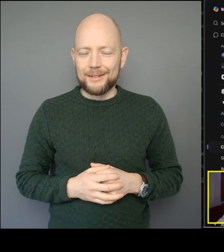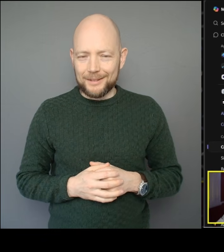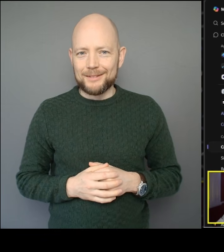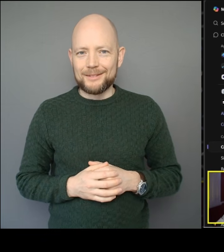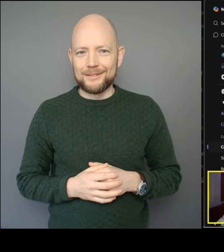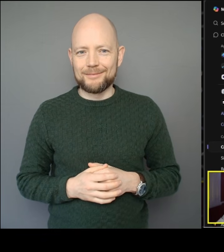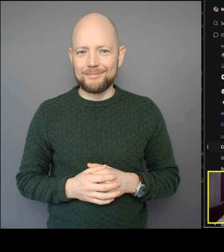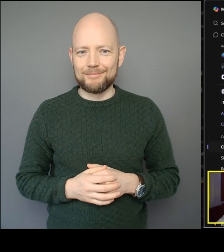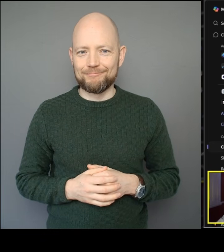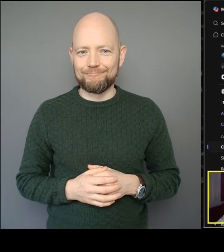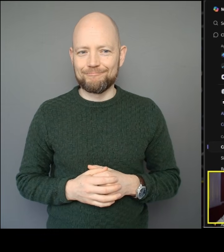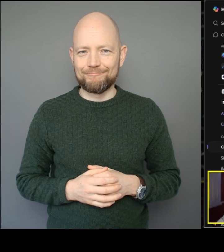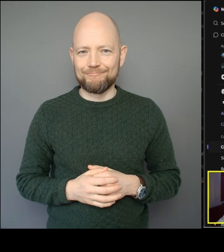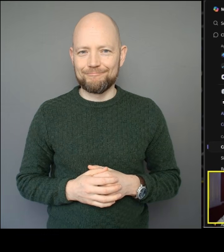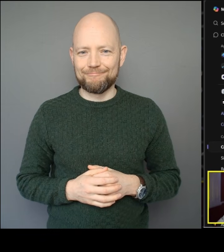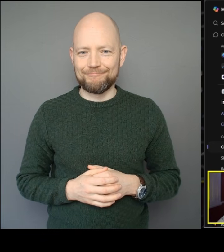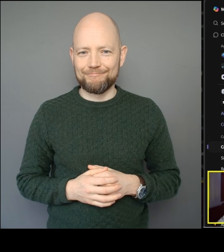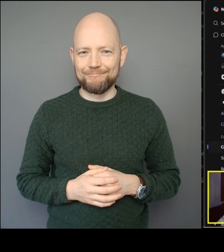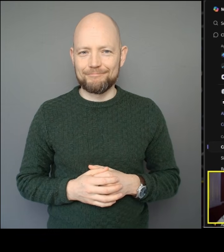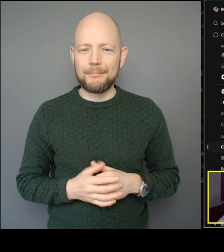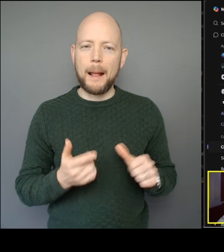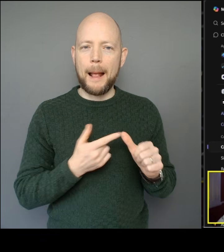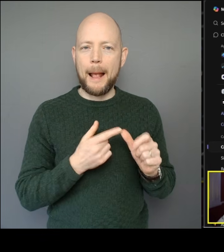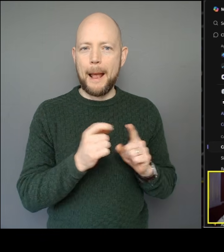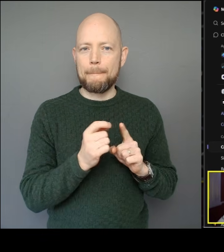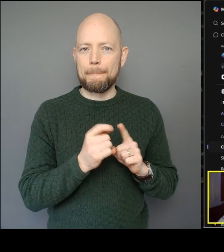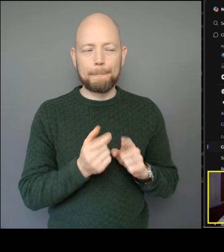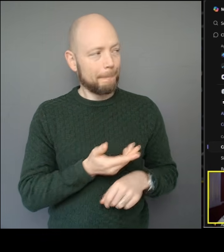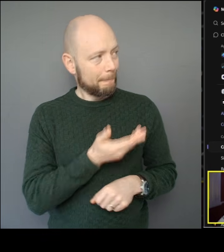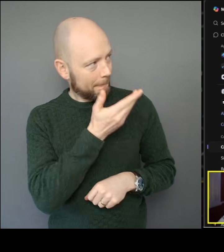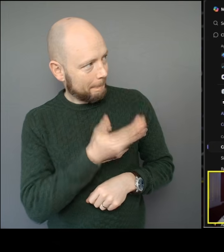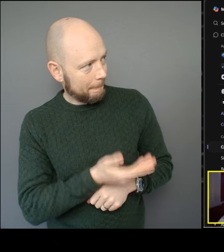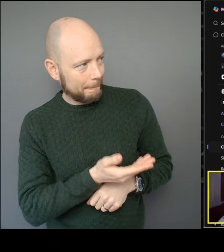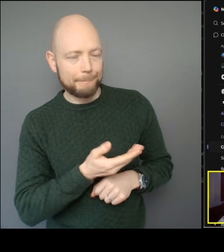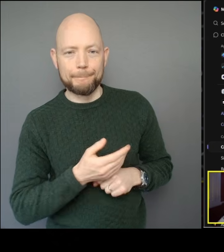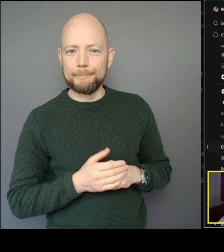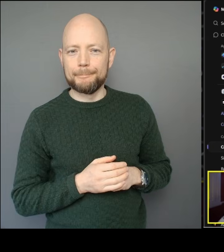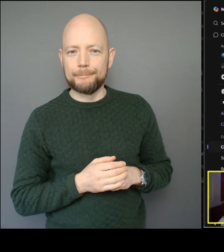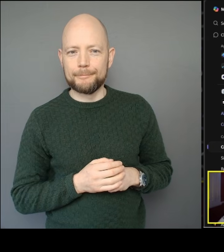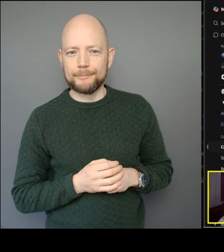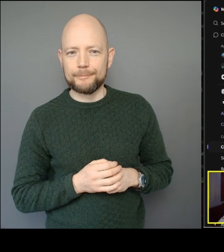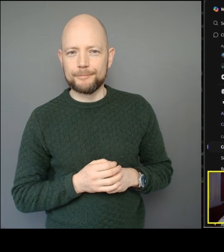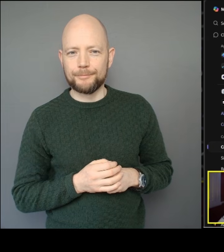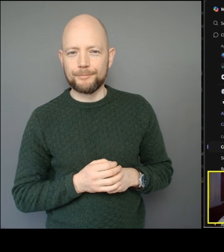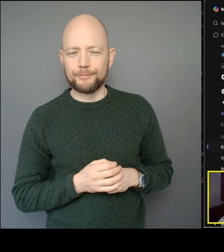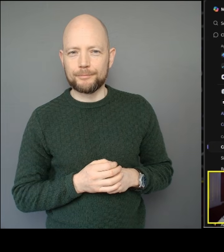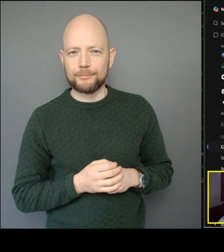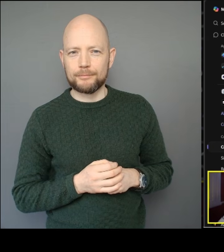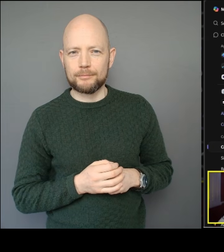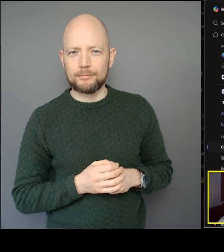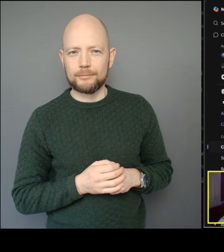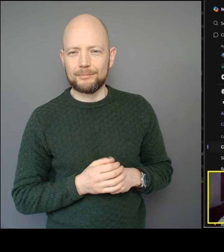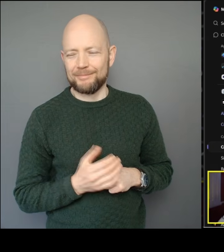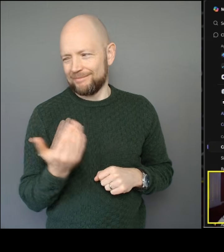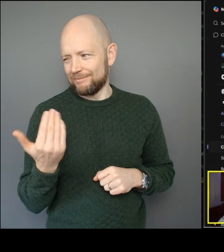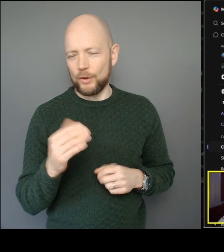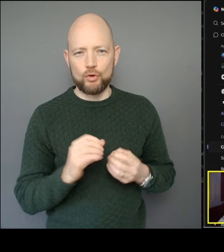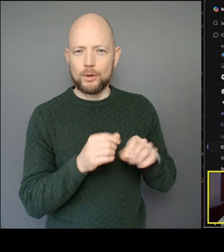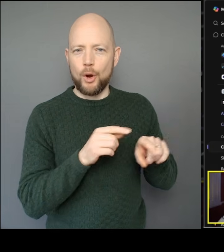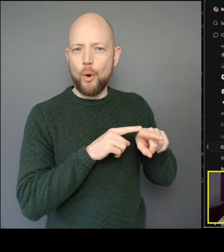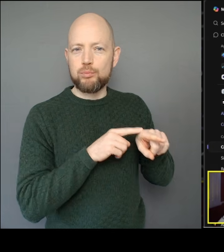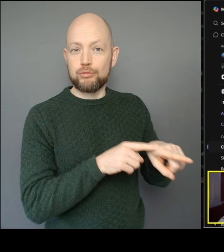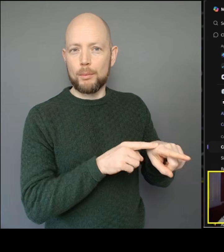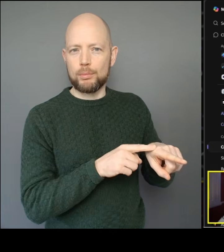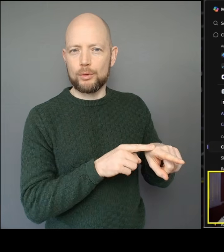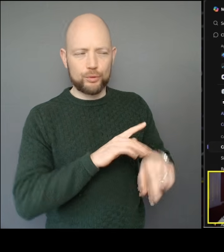back to the M365 Copilot app, basically, if I look at this prompt that we just looked at, and I